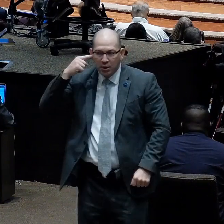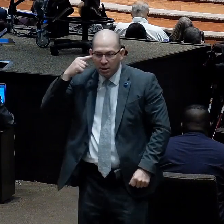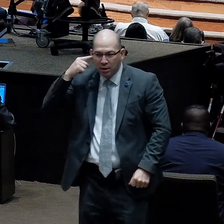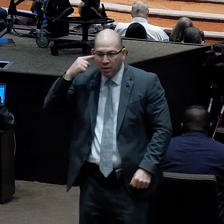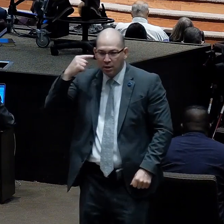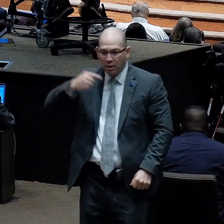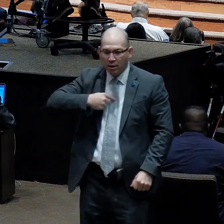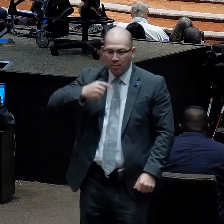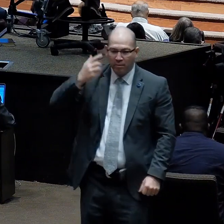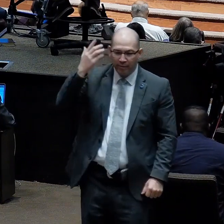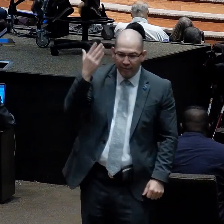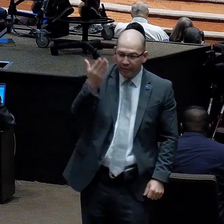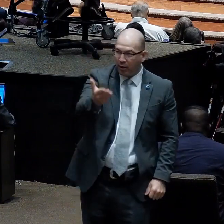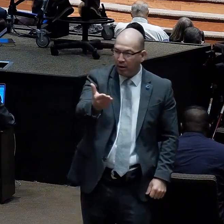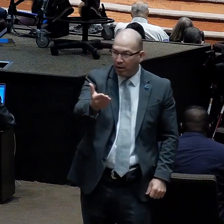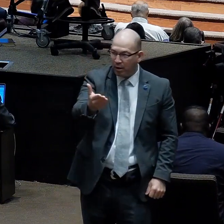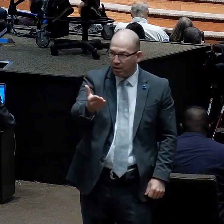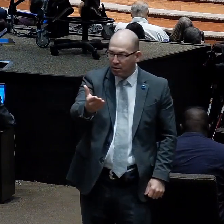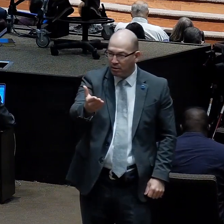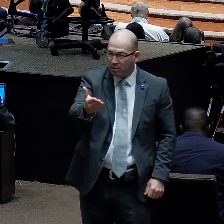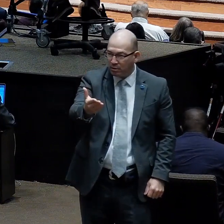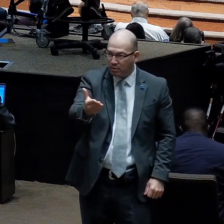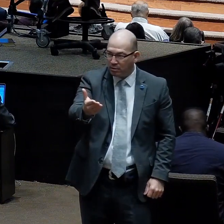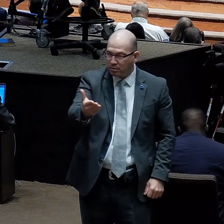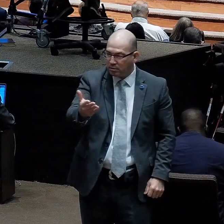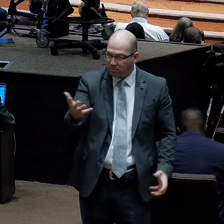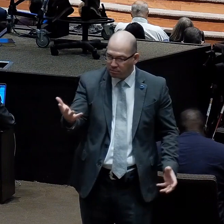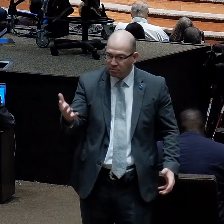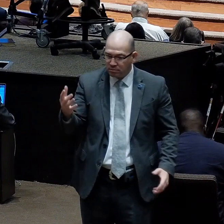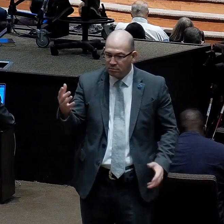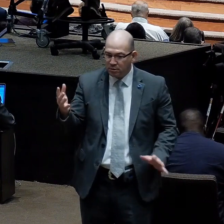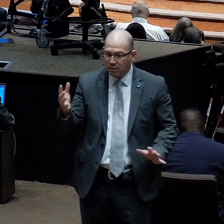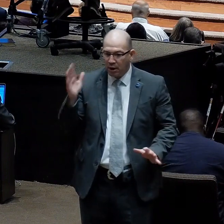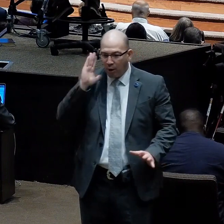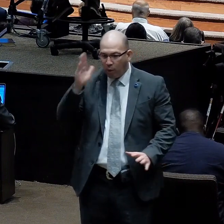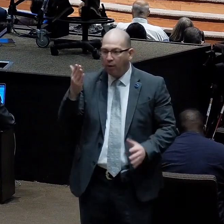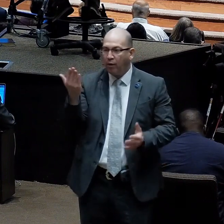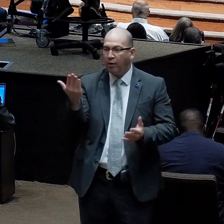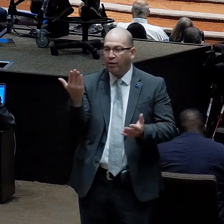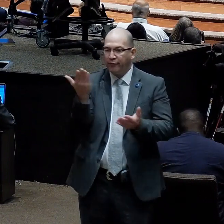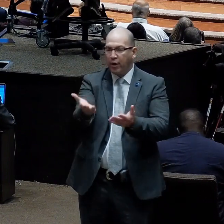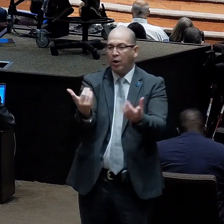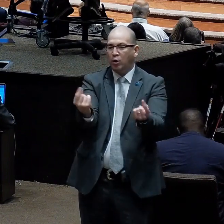you can mark this down. I will be there passing out tracts.